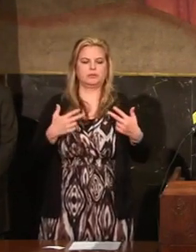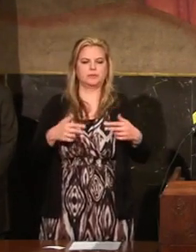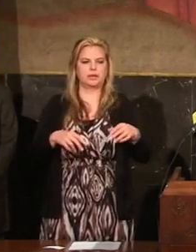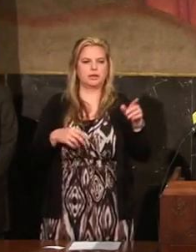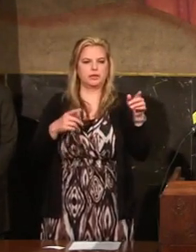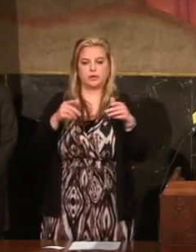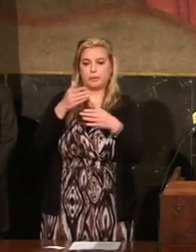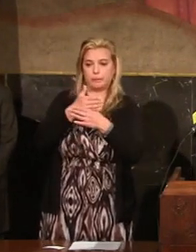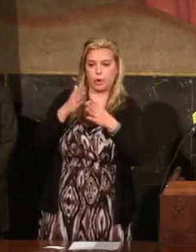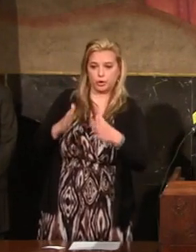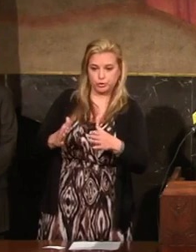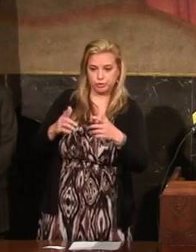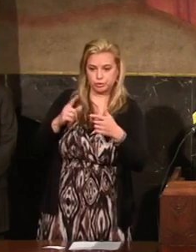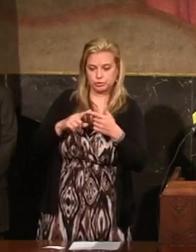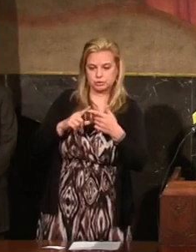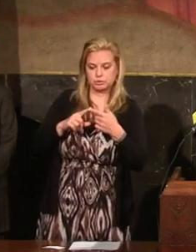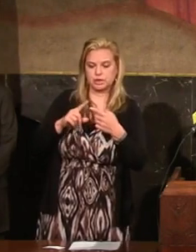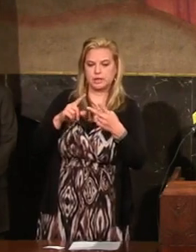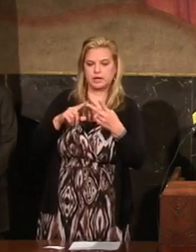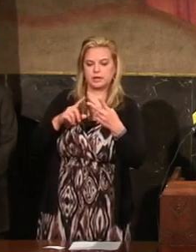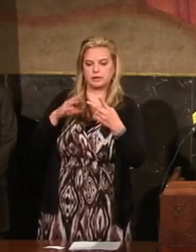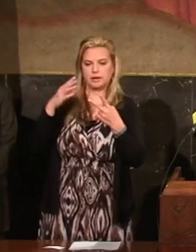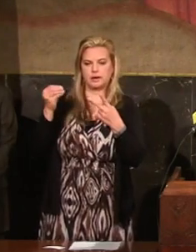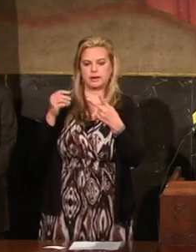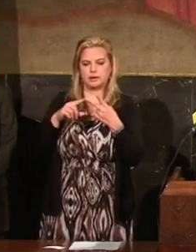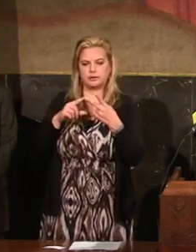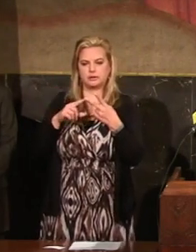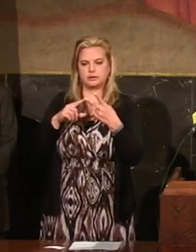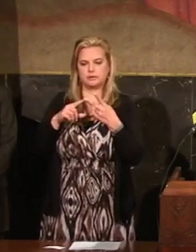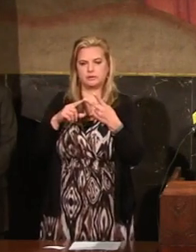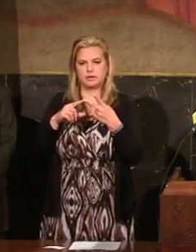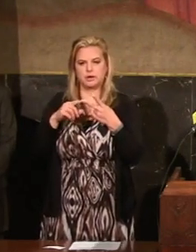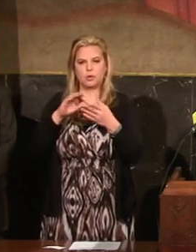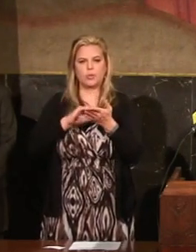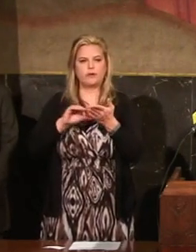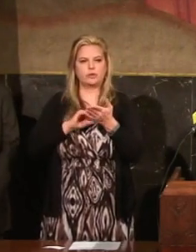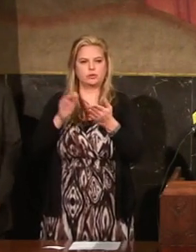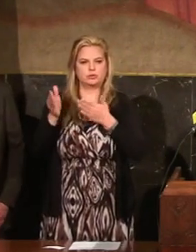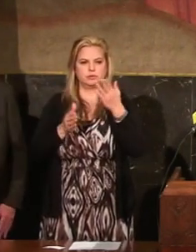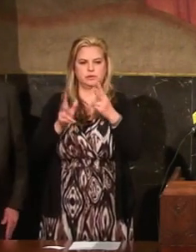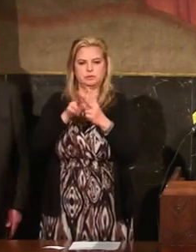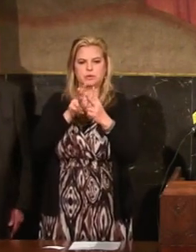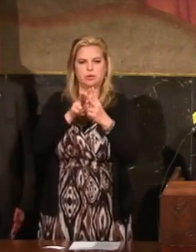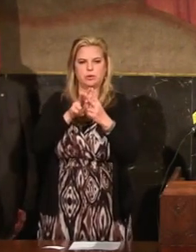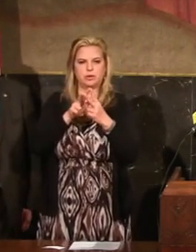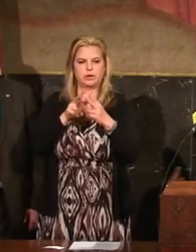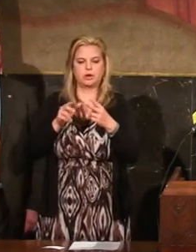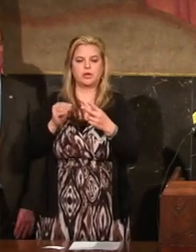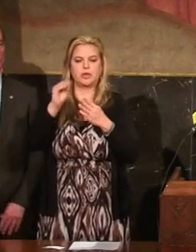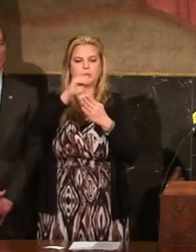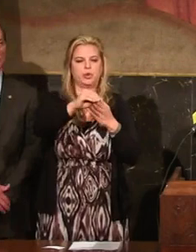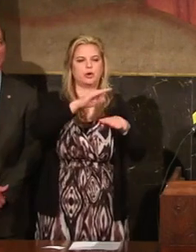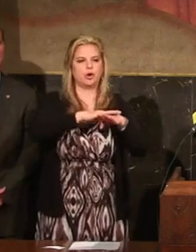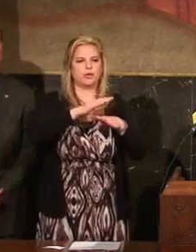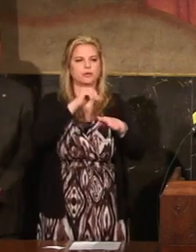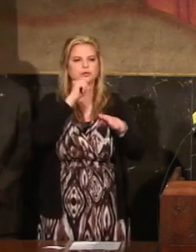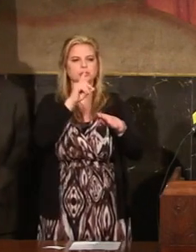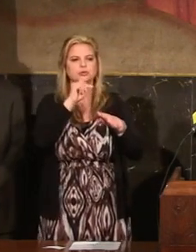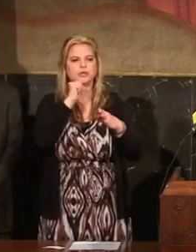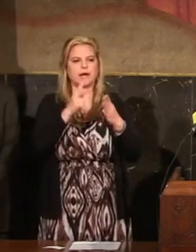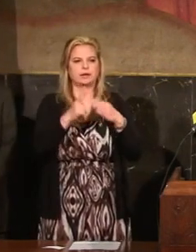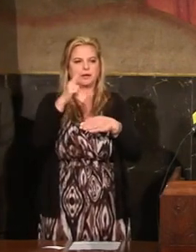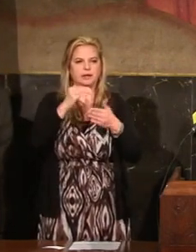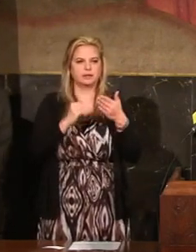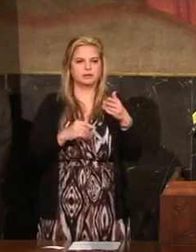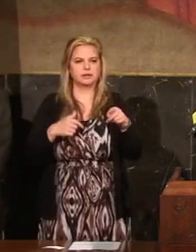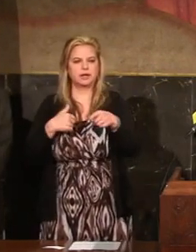programs are the partners and the waiver services, and both of those were on the don't cut list. I seem to remember